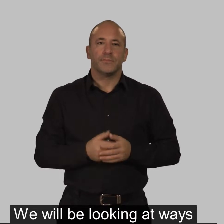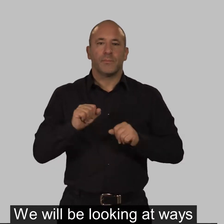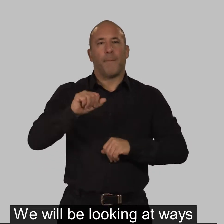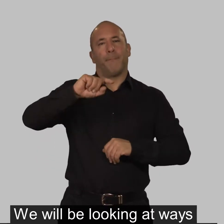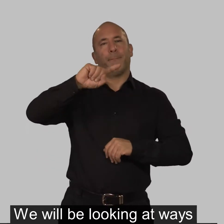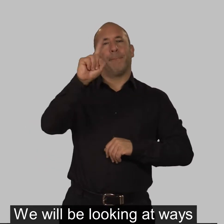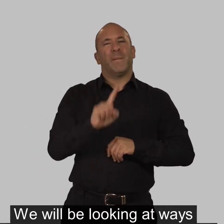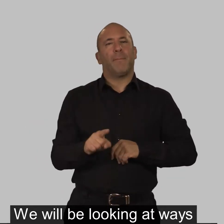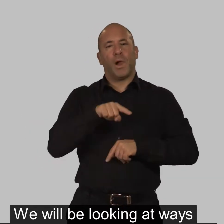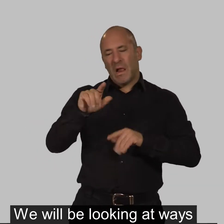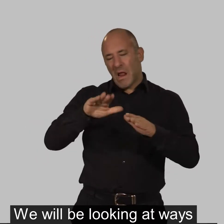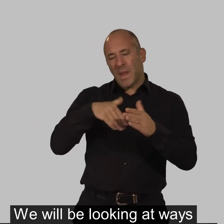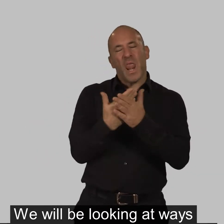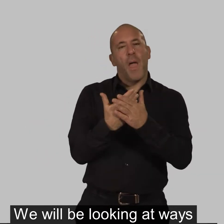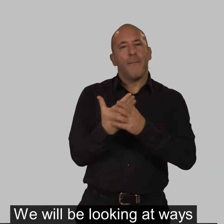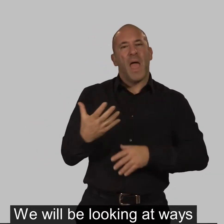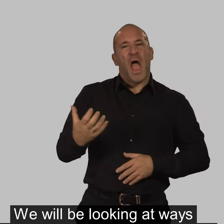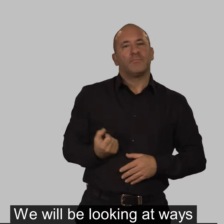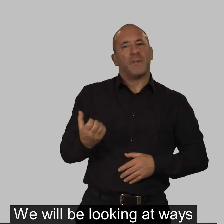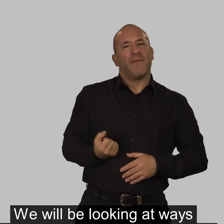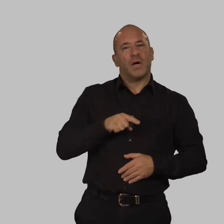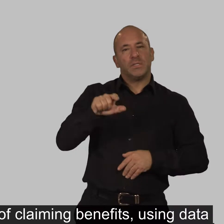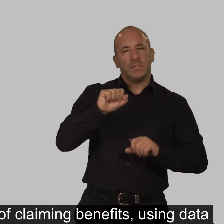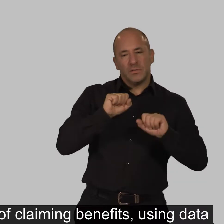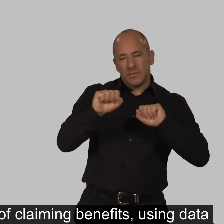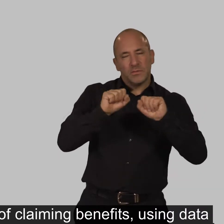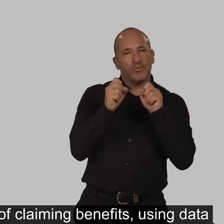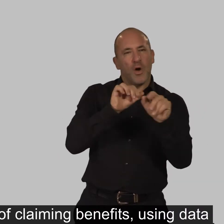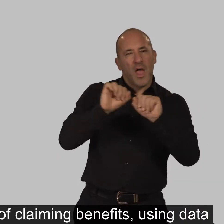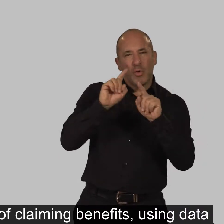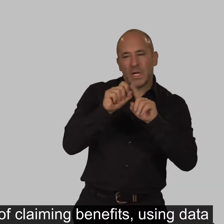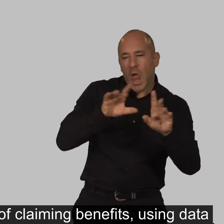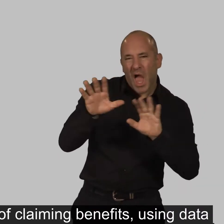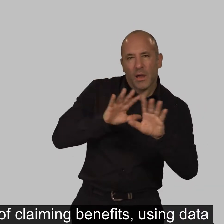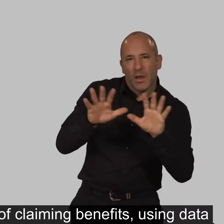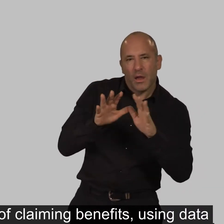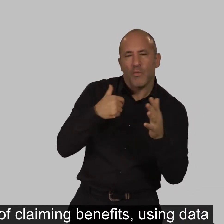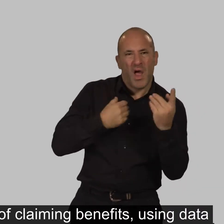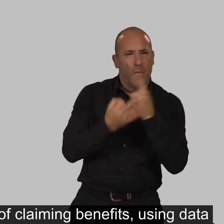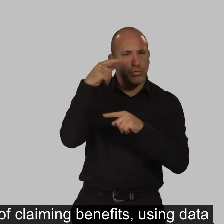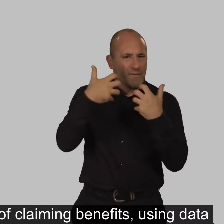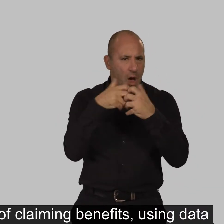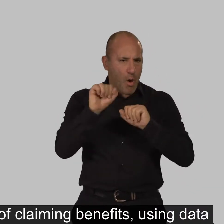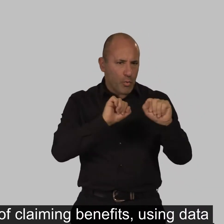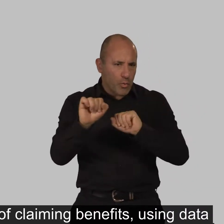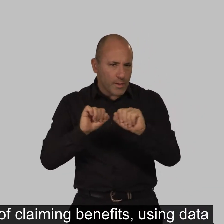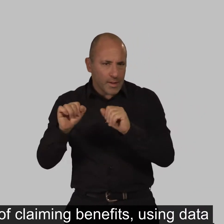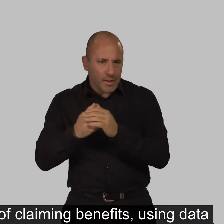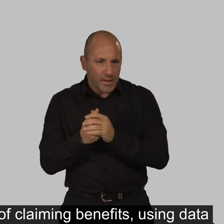We will be looking at ways to improve people's experiences of claiming benefits, using data